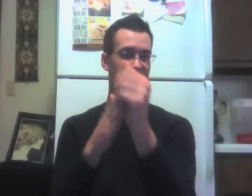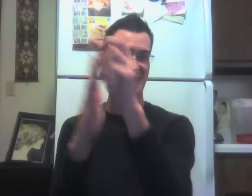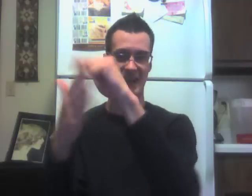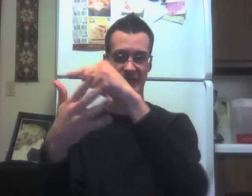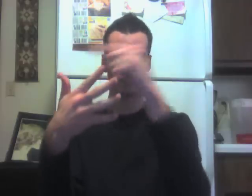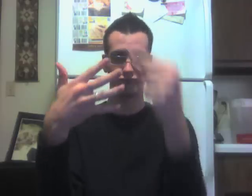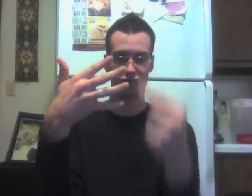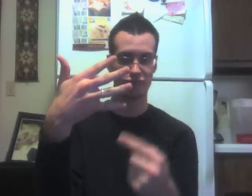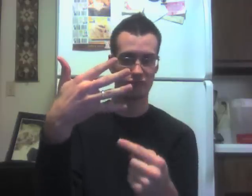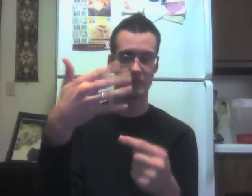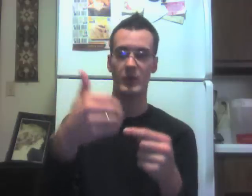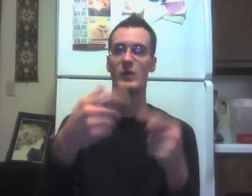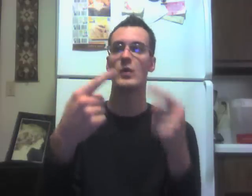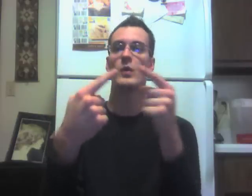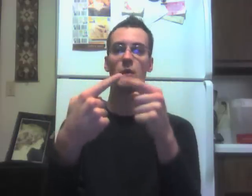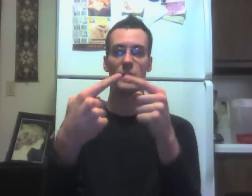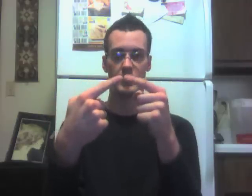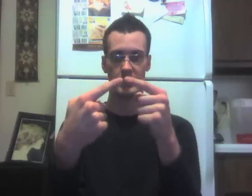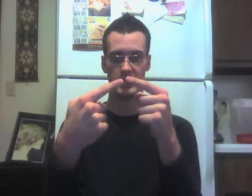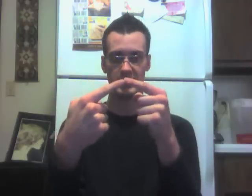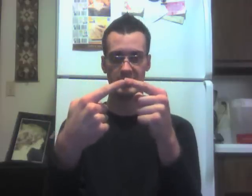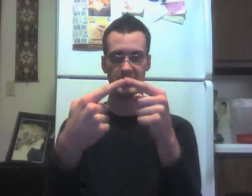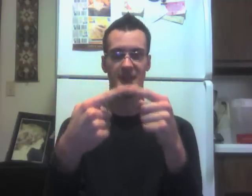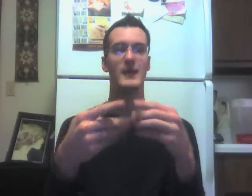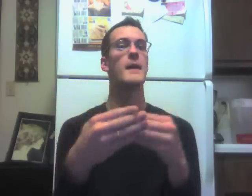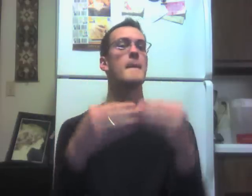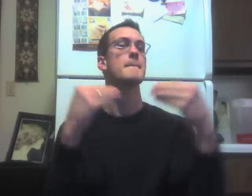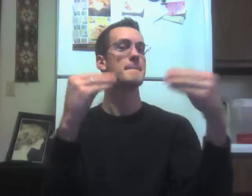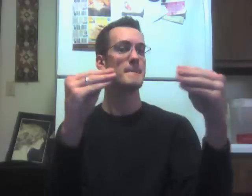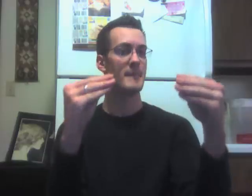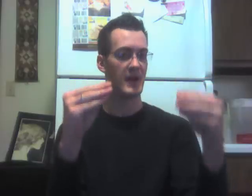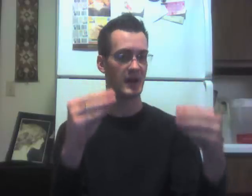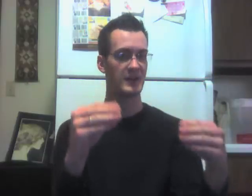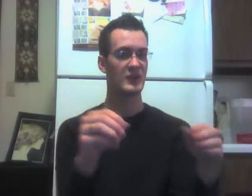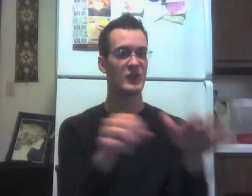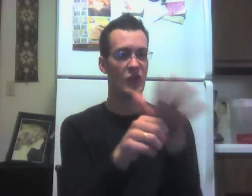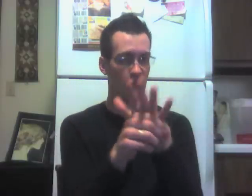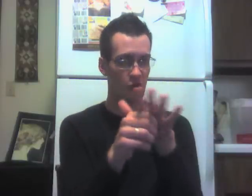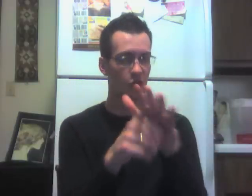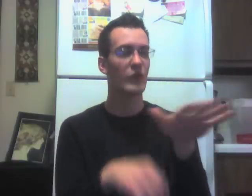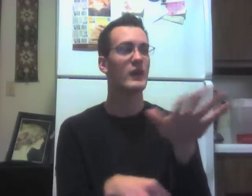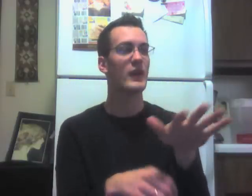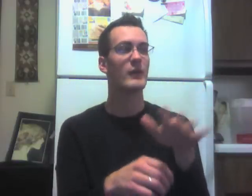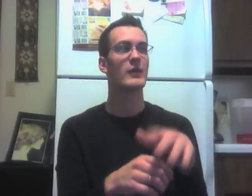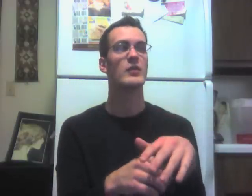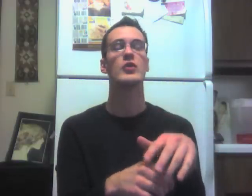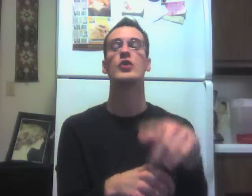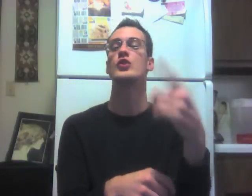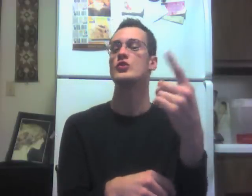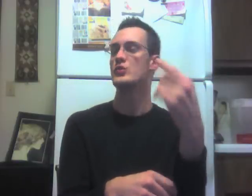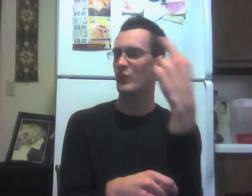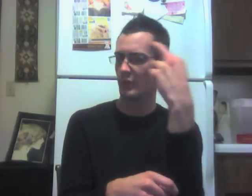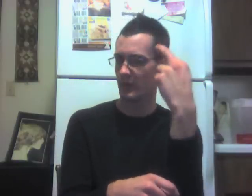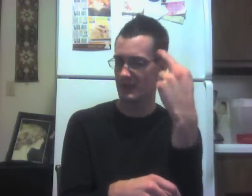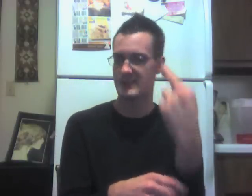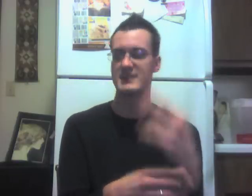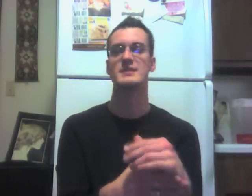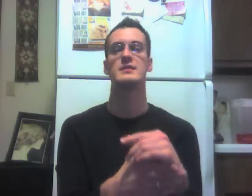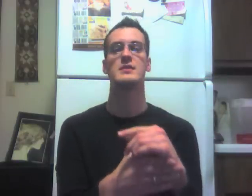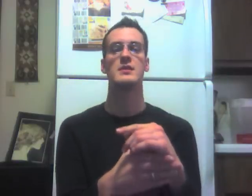1. Buy rose bushes at a garden shop near your home for 2 reasons. Those sold at local